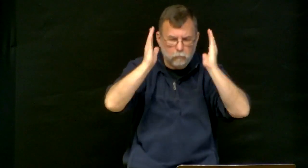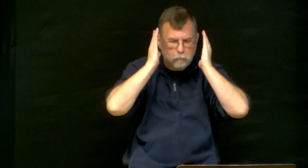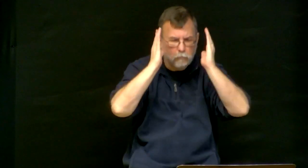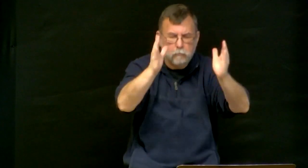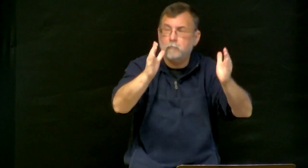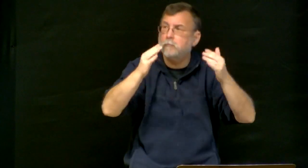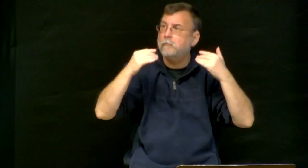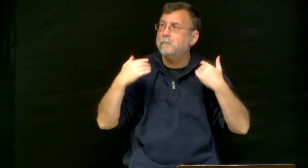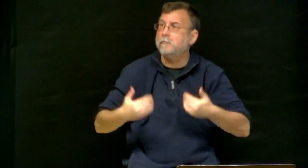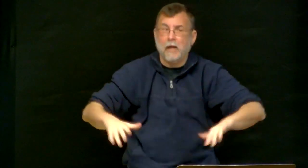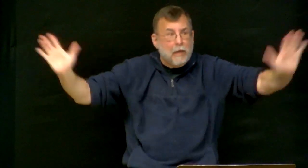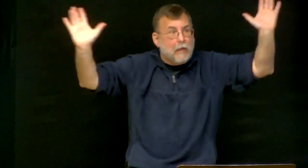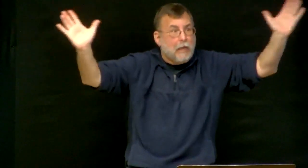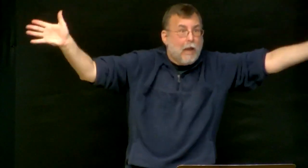You changed our focus.